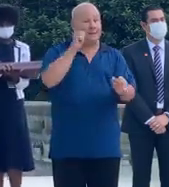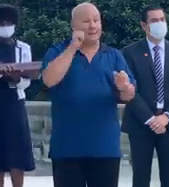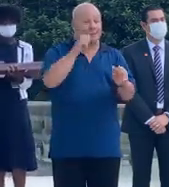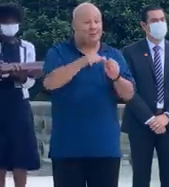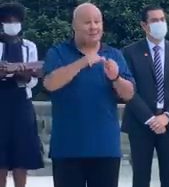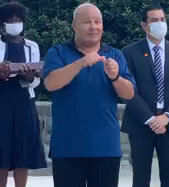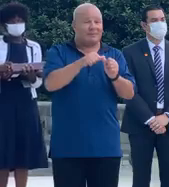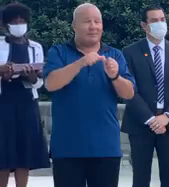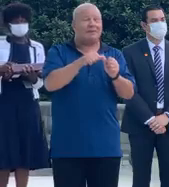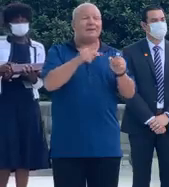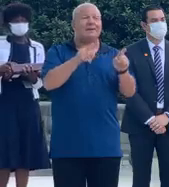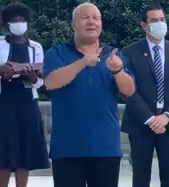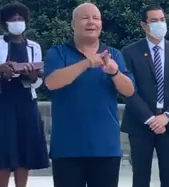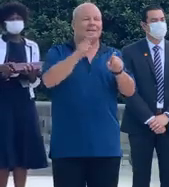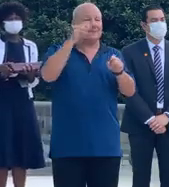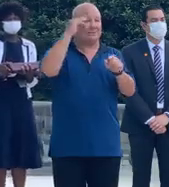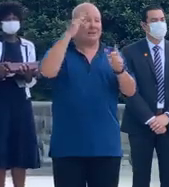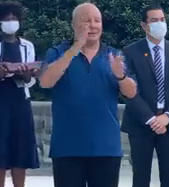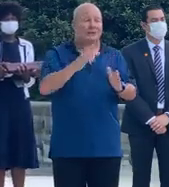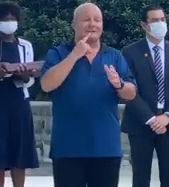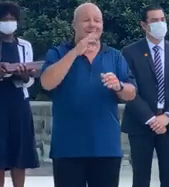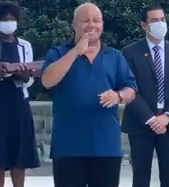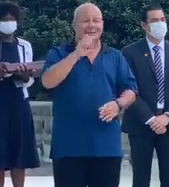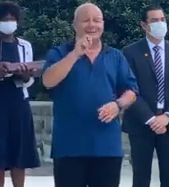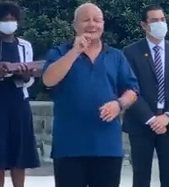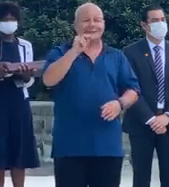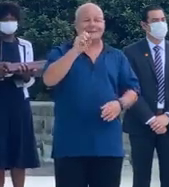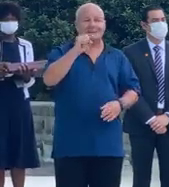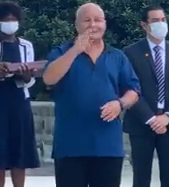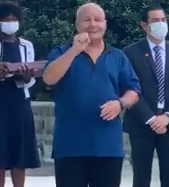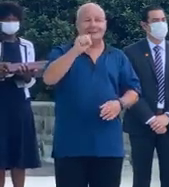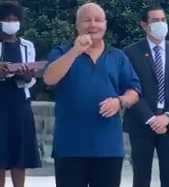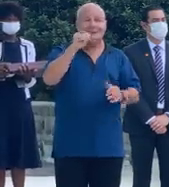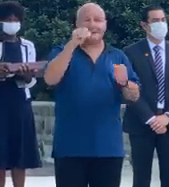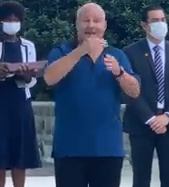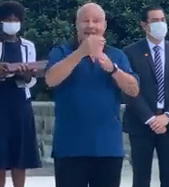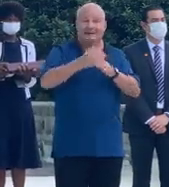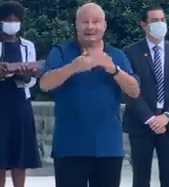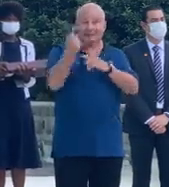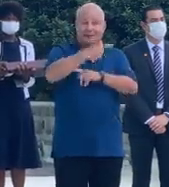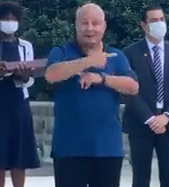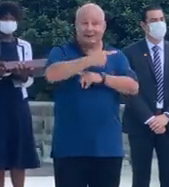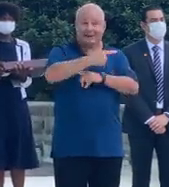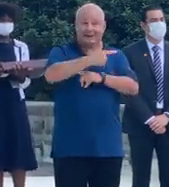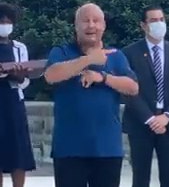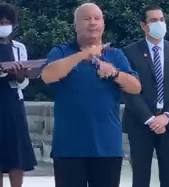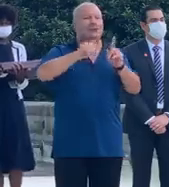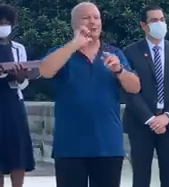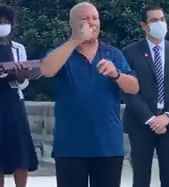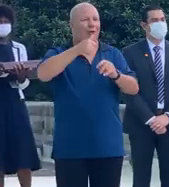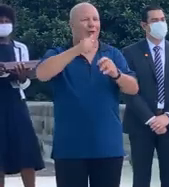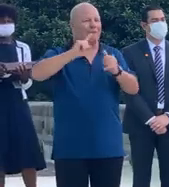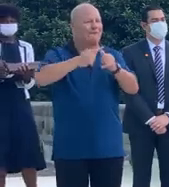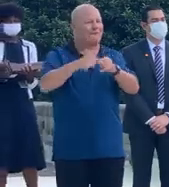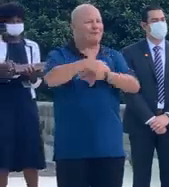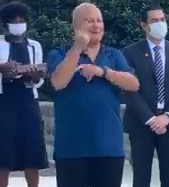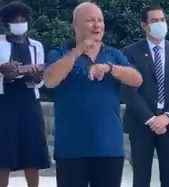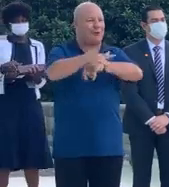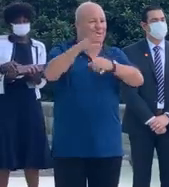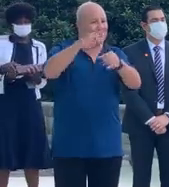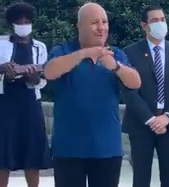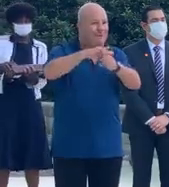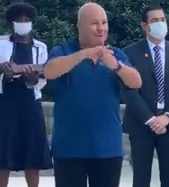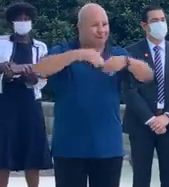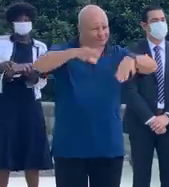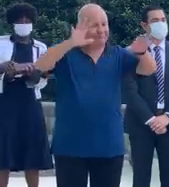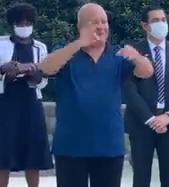remember, as the mayor said, the census ends today. But tomorrow, first day of early voting. So get out there and vote. Tenemos que votar